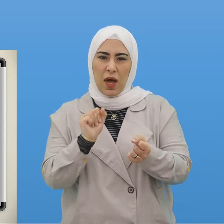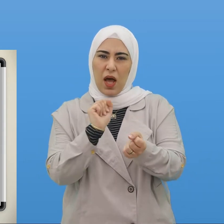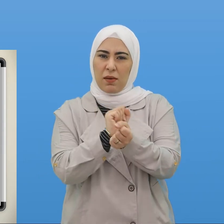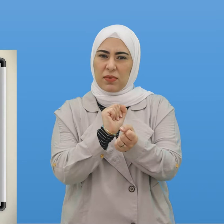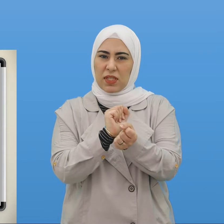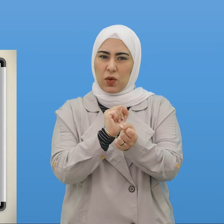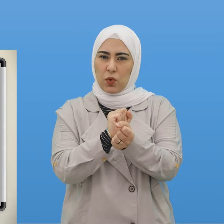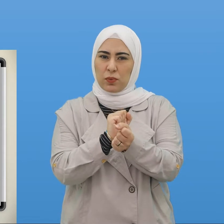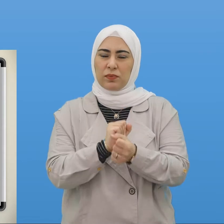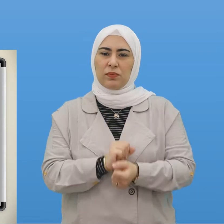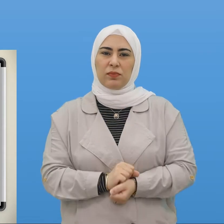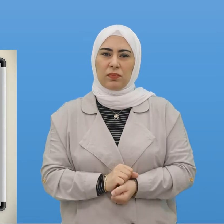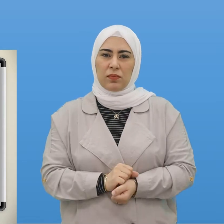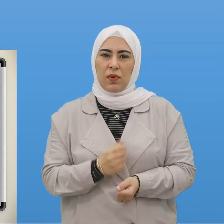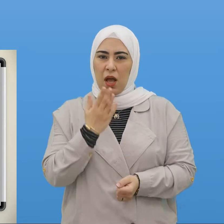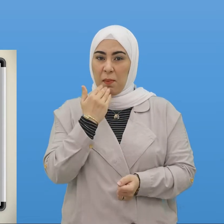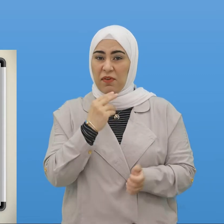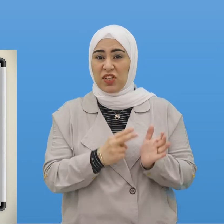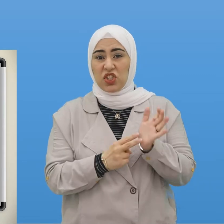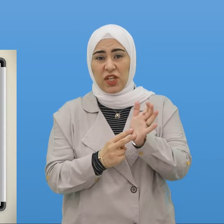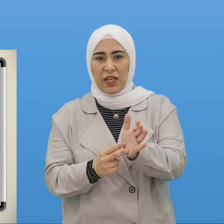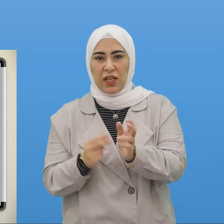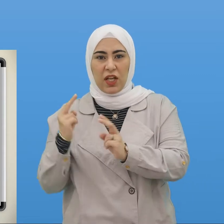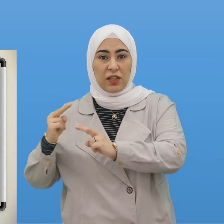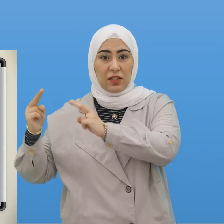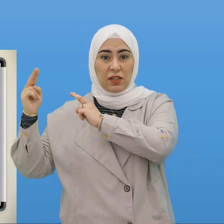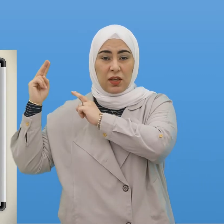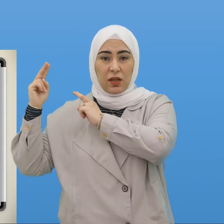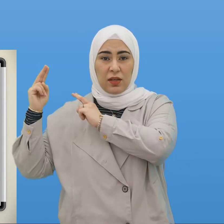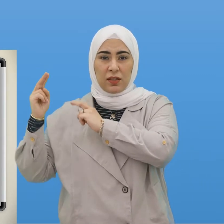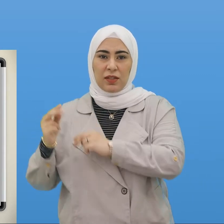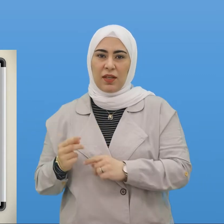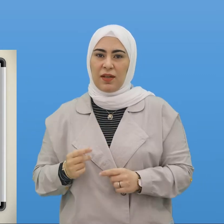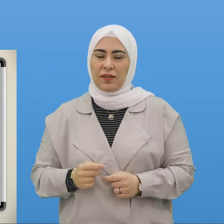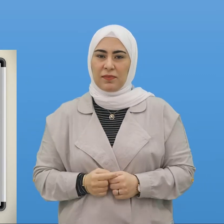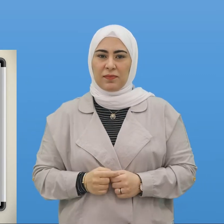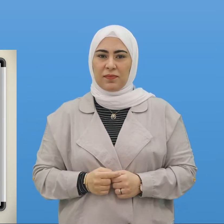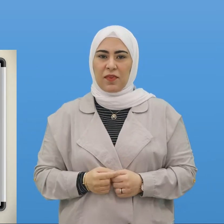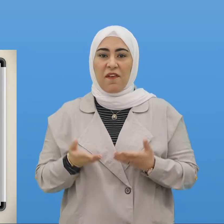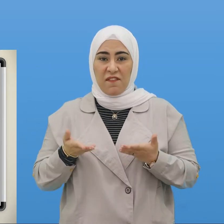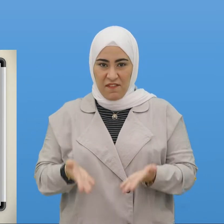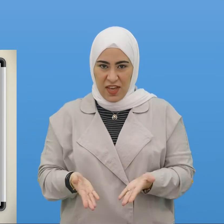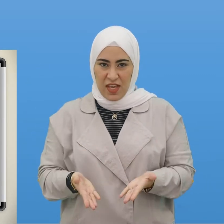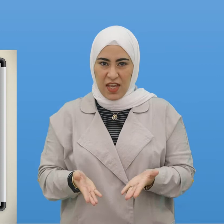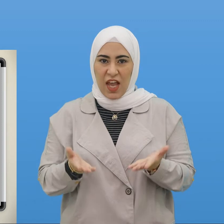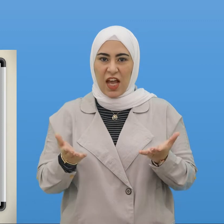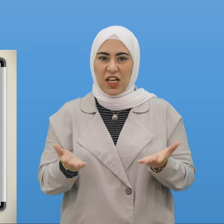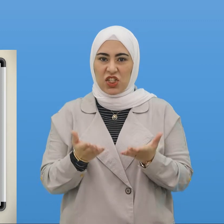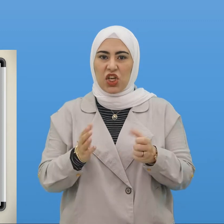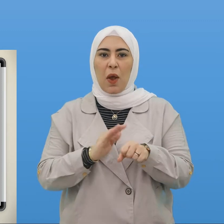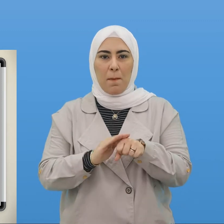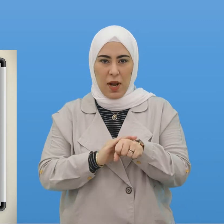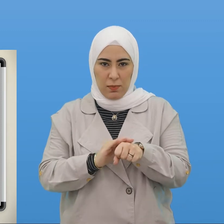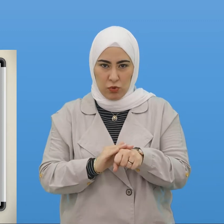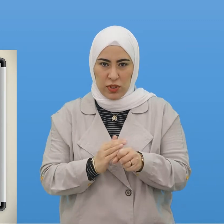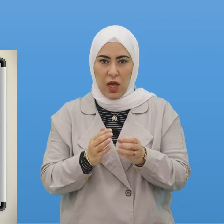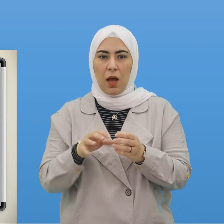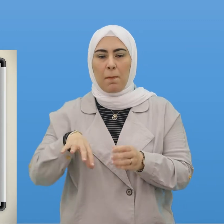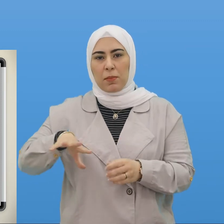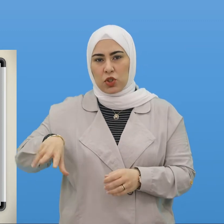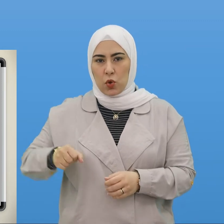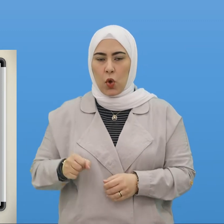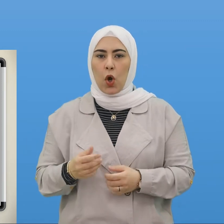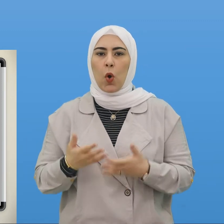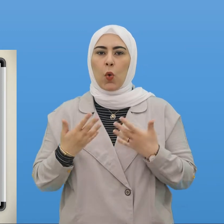are impossible to prove. And with traditional crimes, the old crimes, there is stolen equipment,